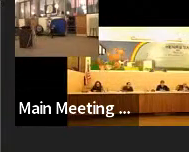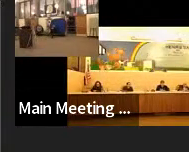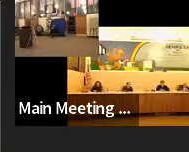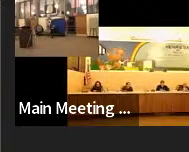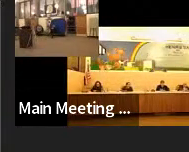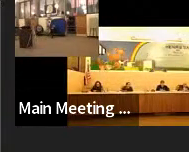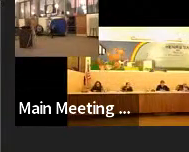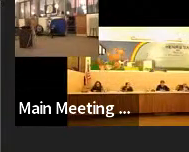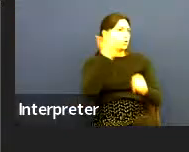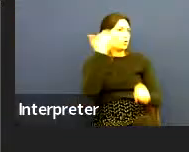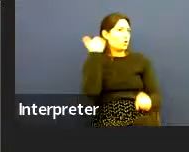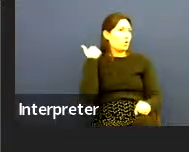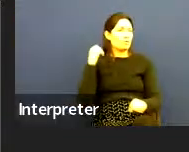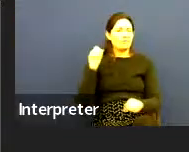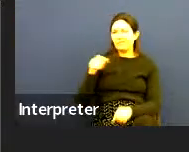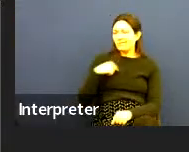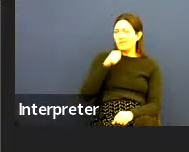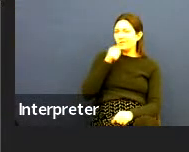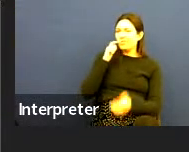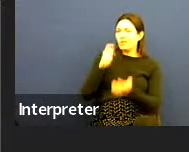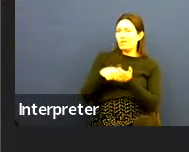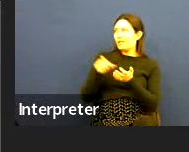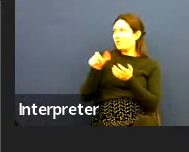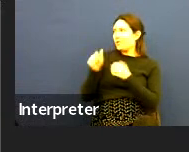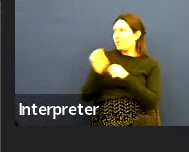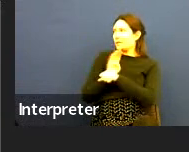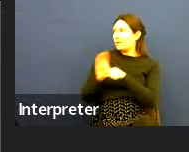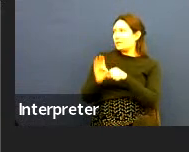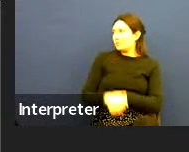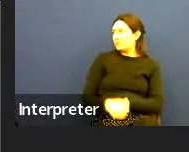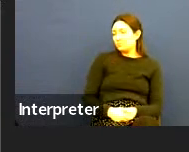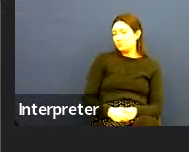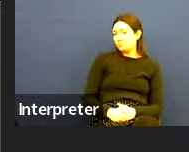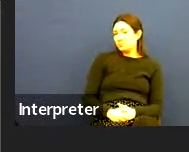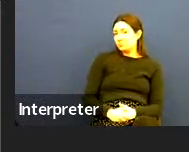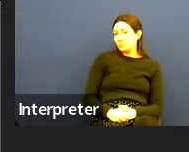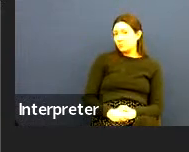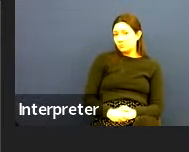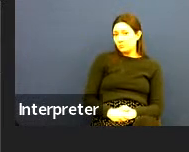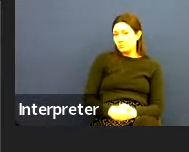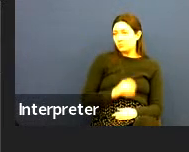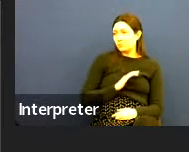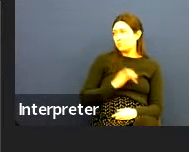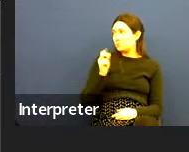I don't recognize either of the businesses on the end there. So, okay. Now I got it.